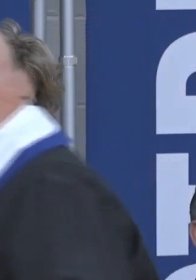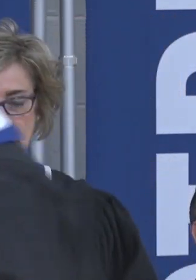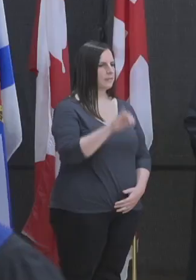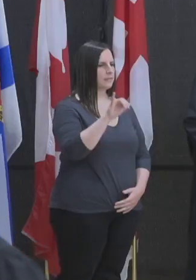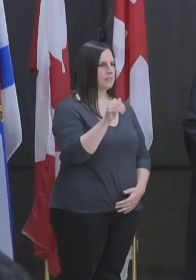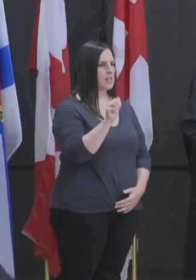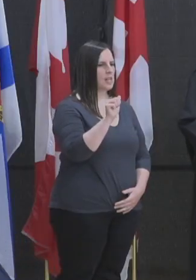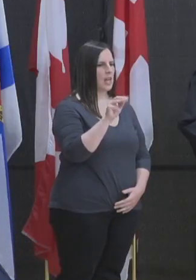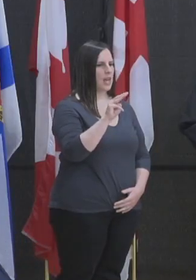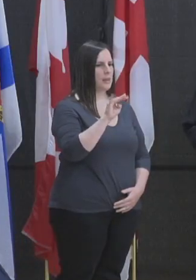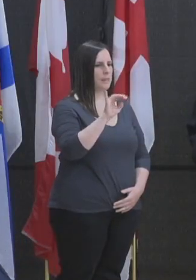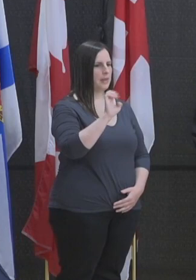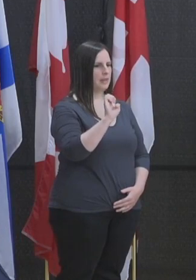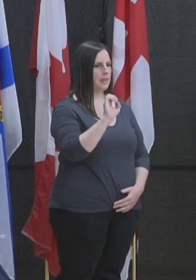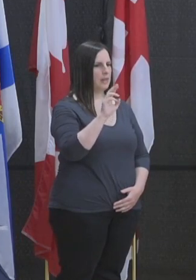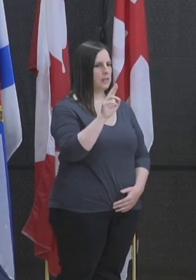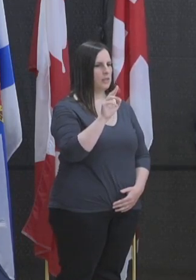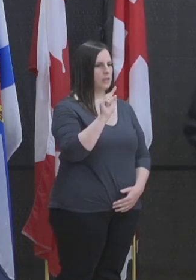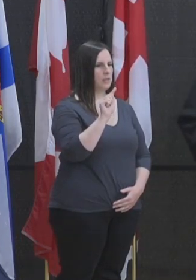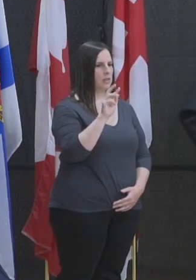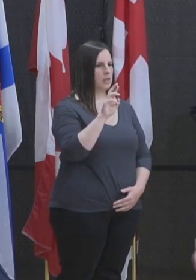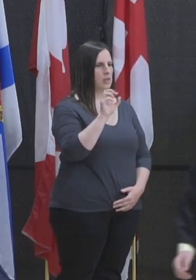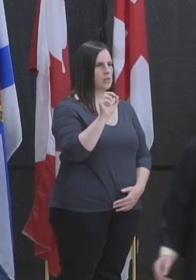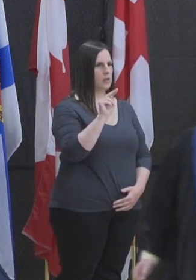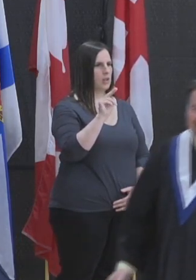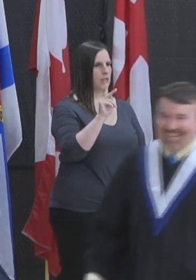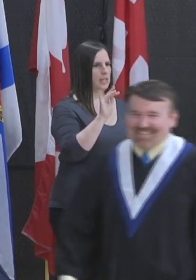Jamie Utrontke.